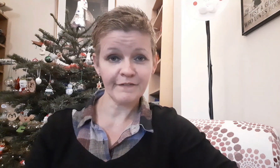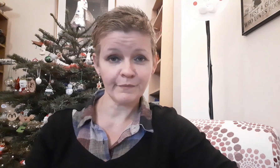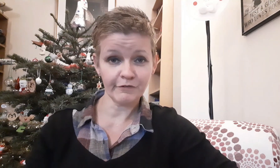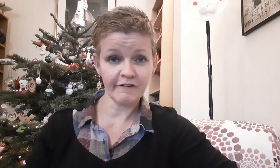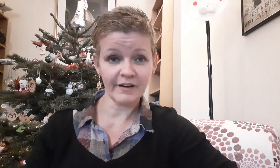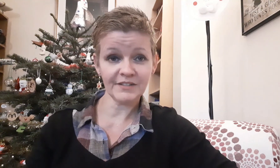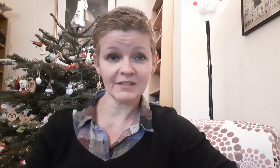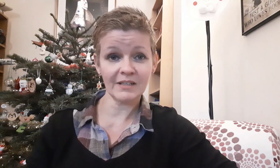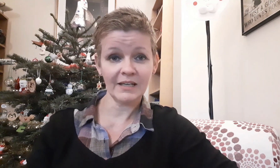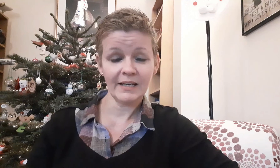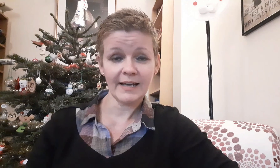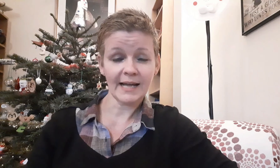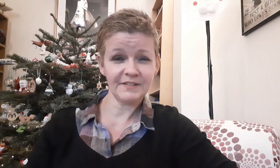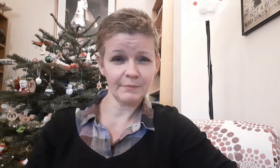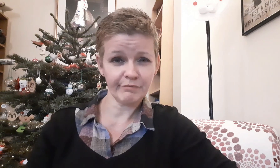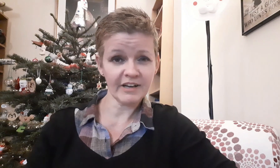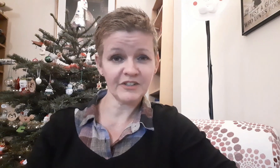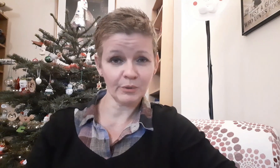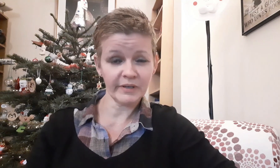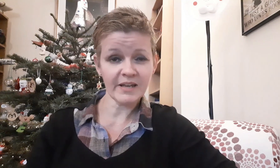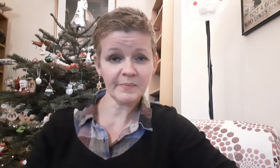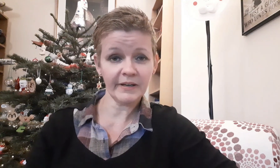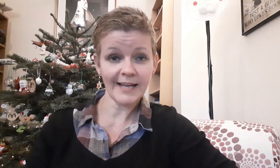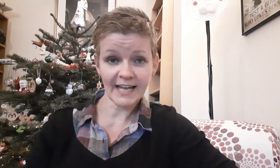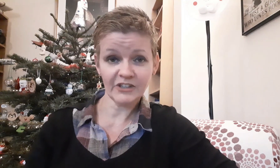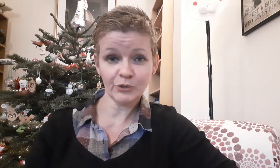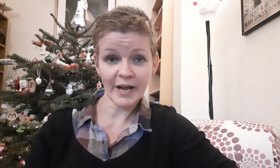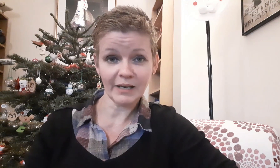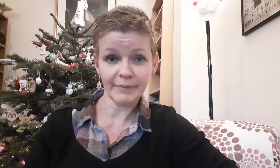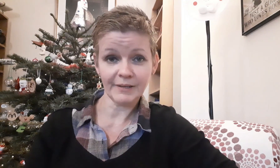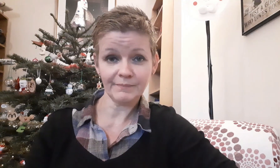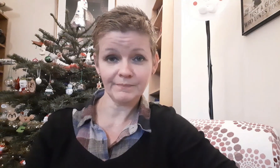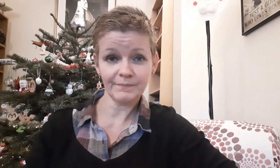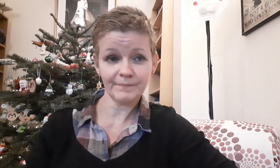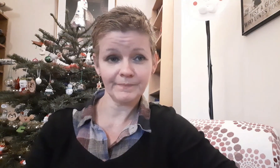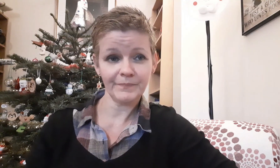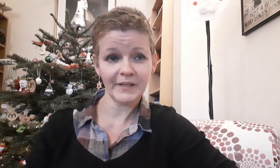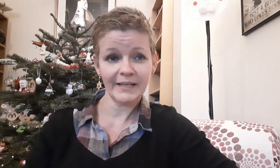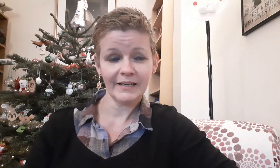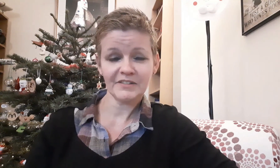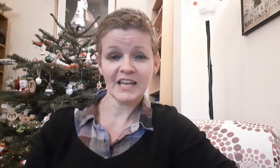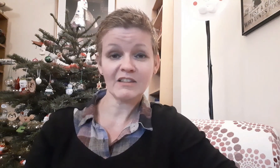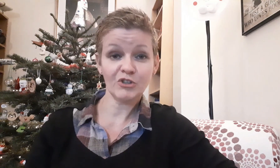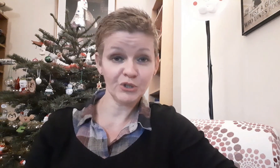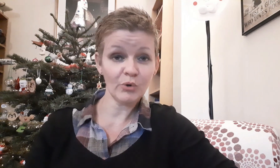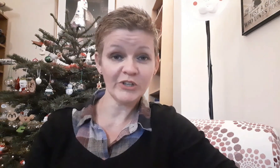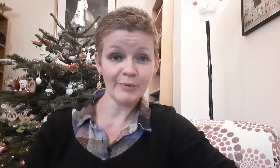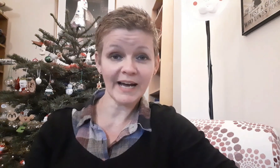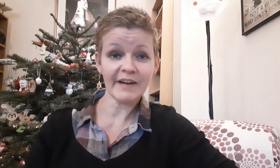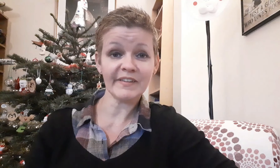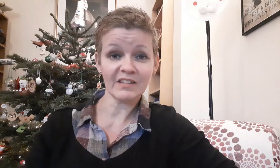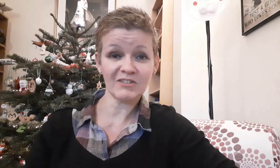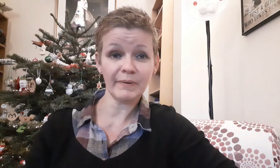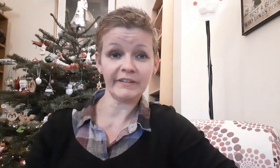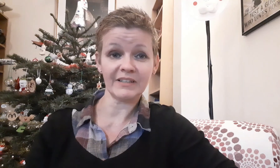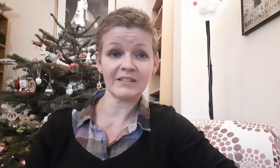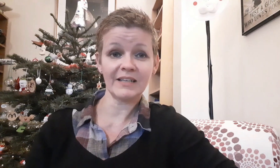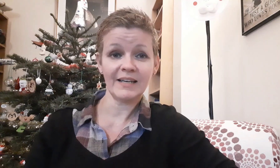from Christ and embrace your neighbour and your enemy. Take the joy you have in the Spirit